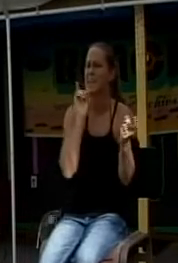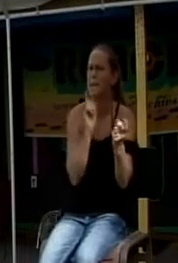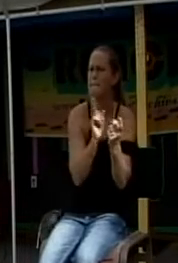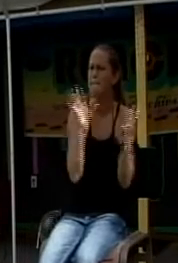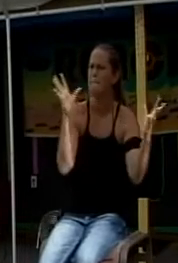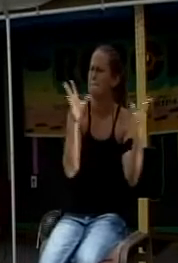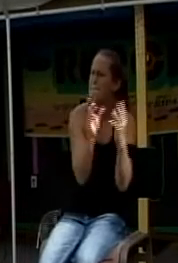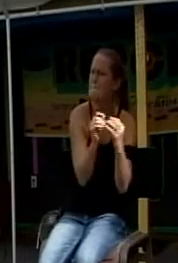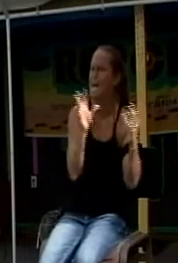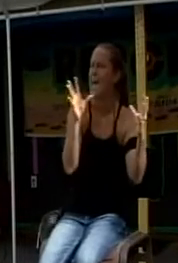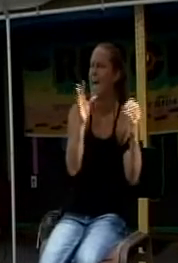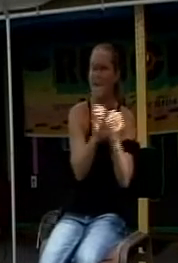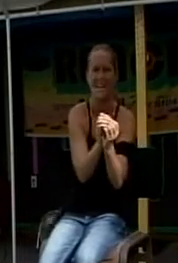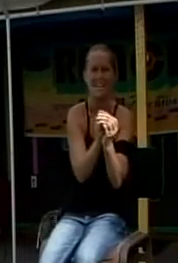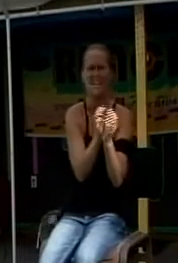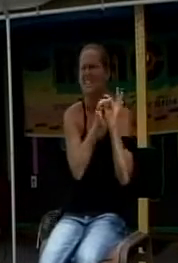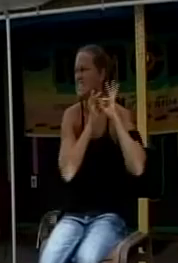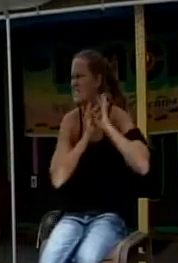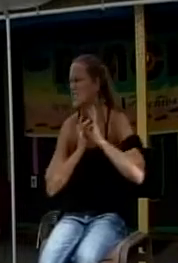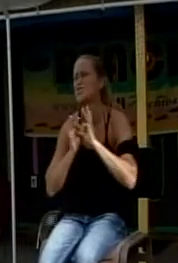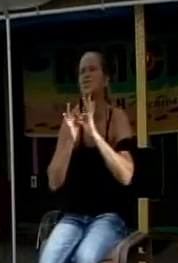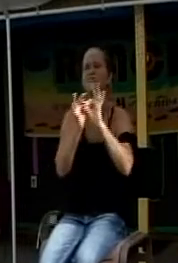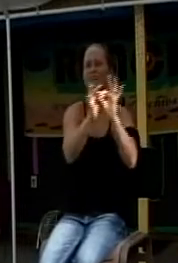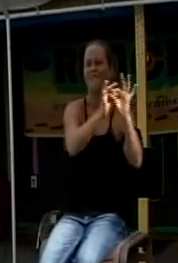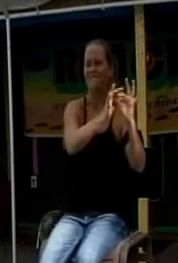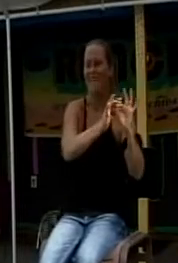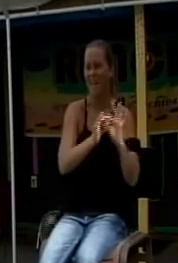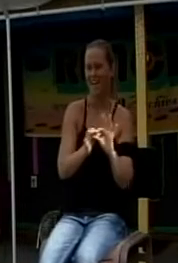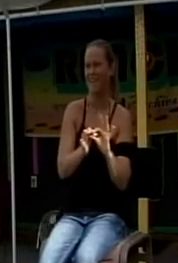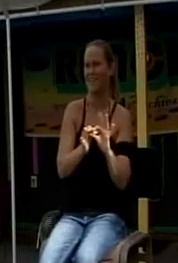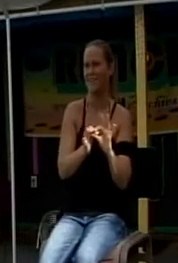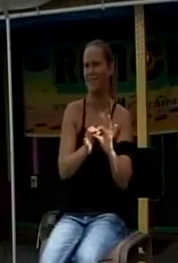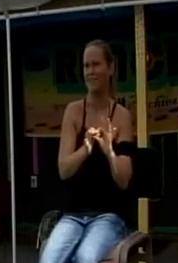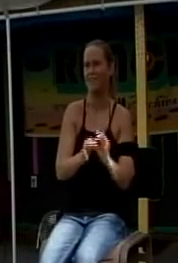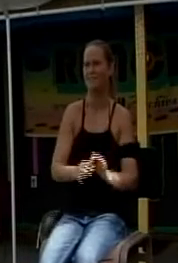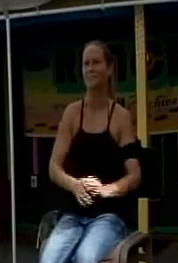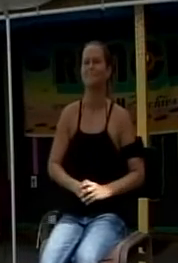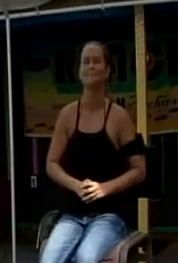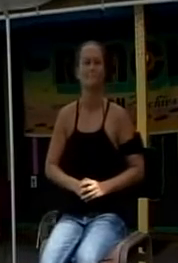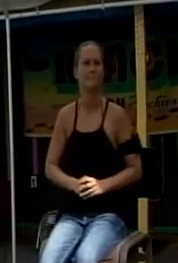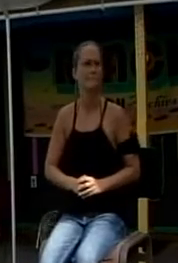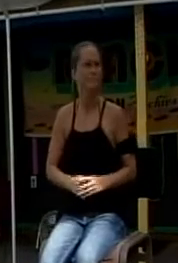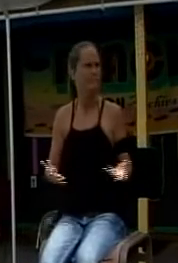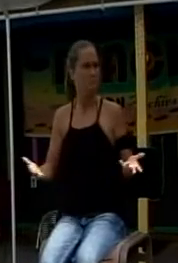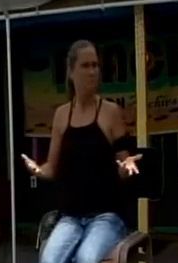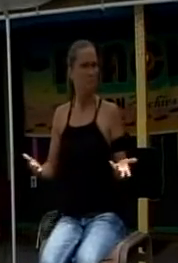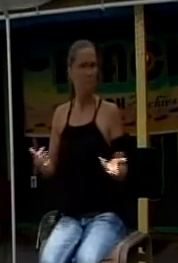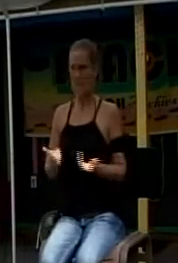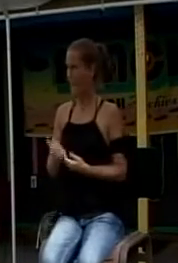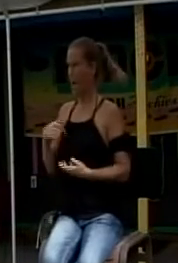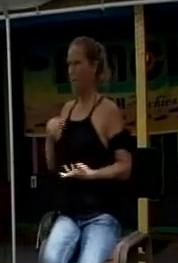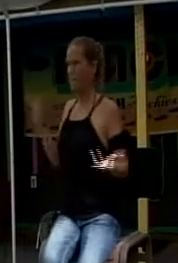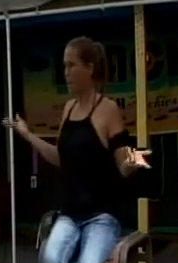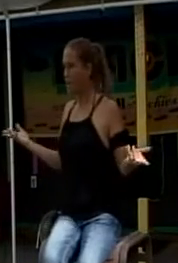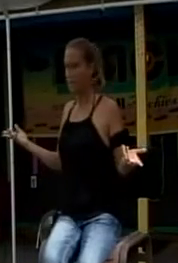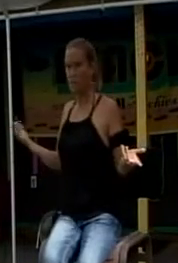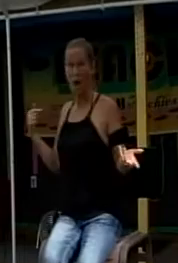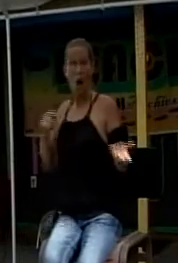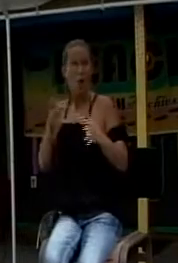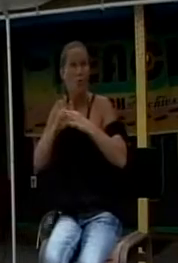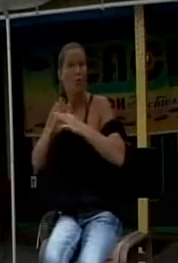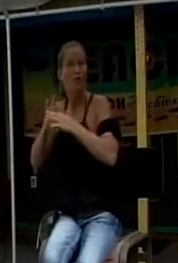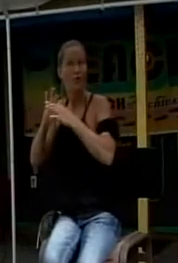daily with in one accord. How are we in one accord? When we're focused on Christ. Not when we're